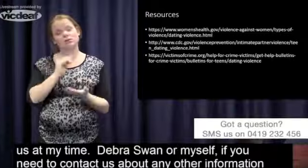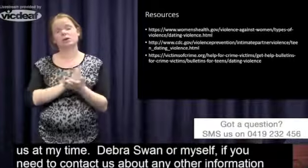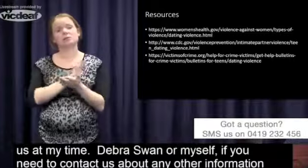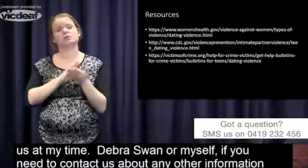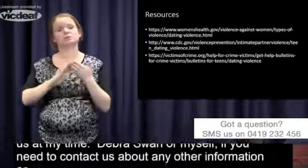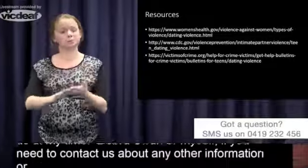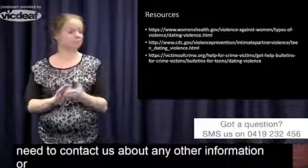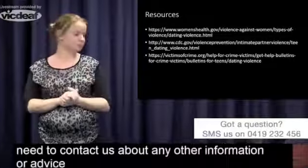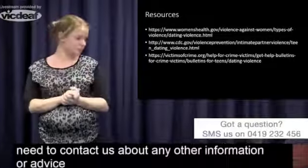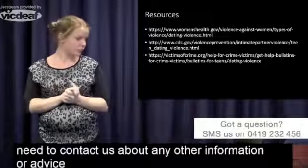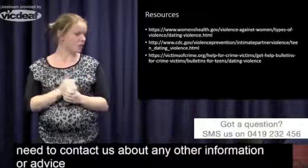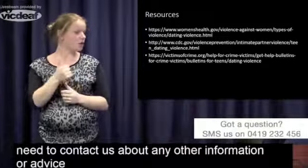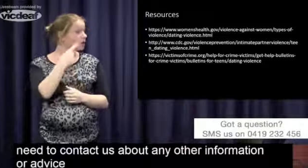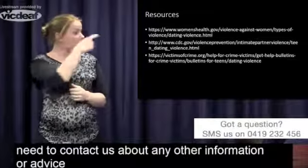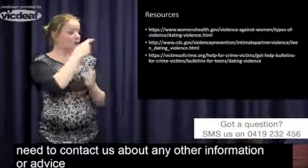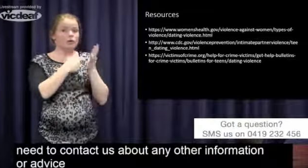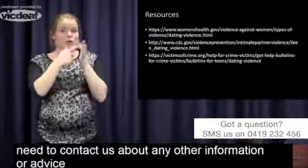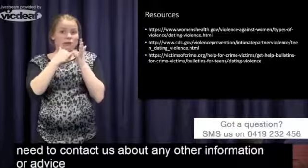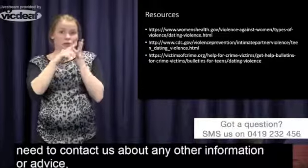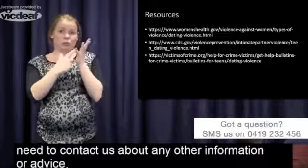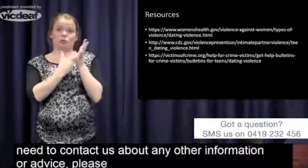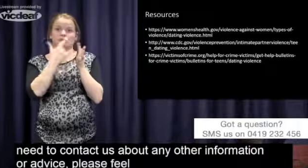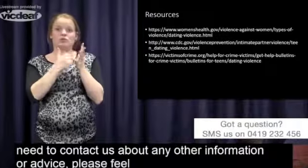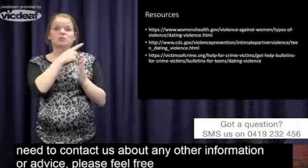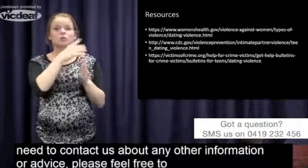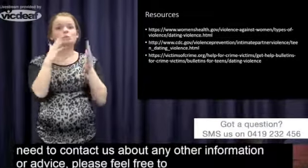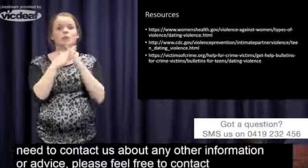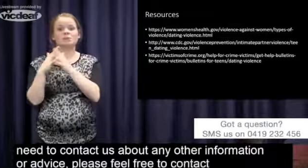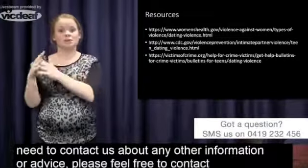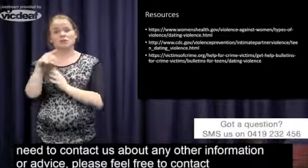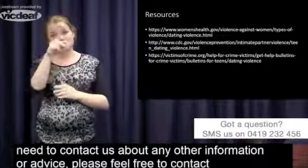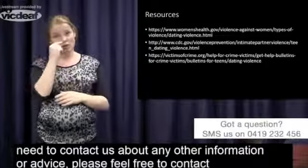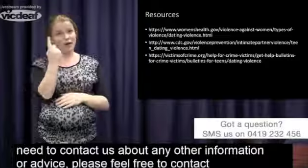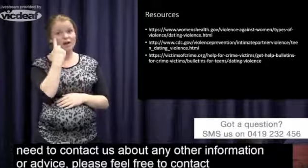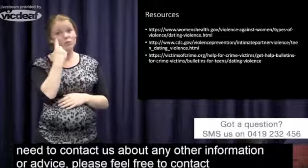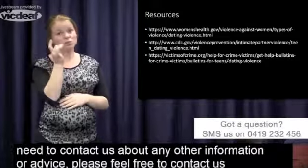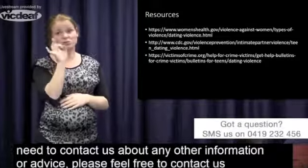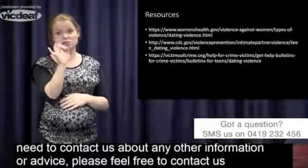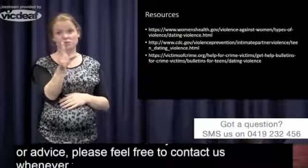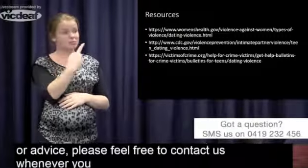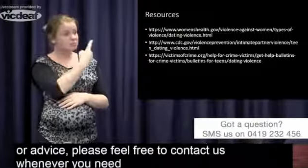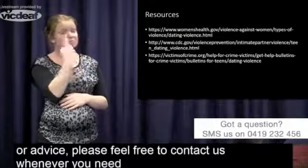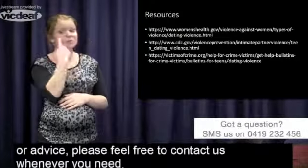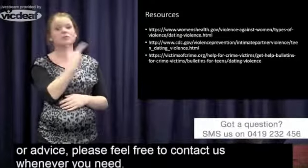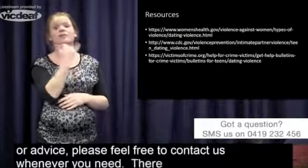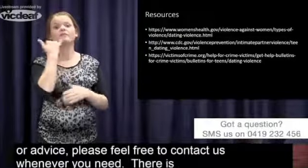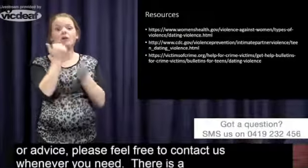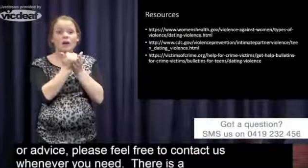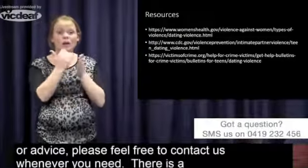Please feel free to contact us whenever you need. Now there's a list of resources, some websites that you can have a look